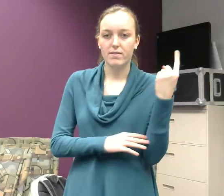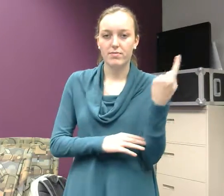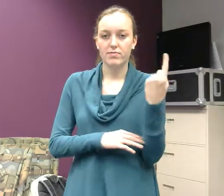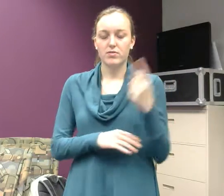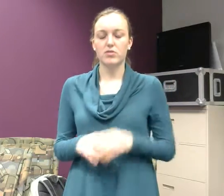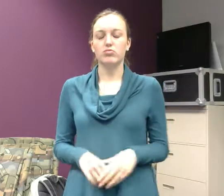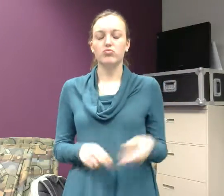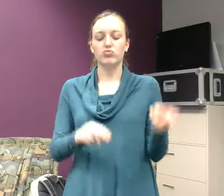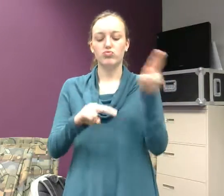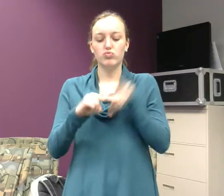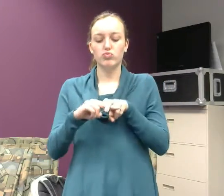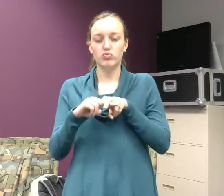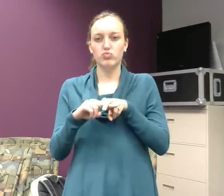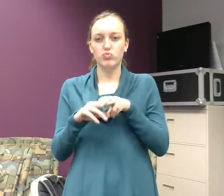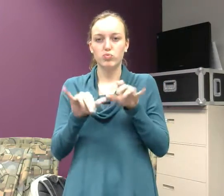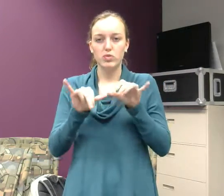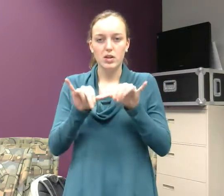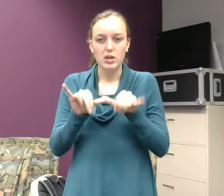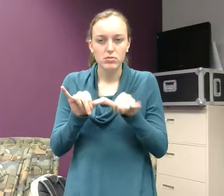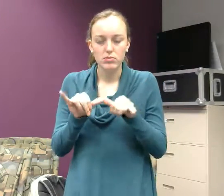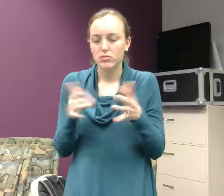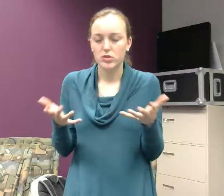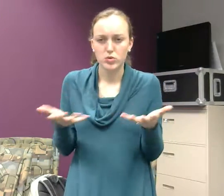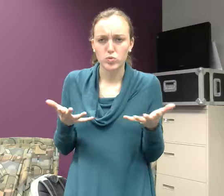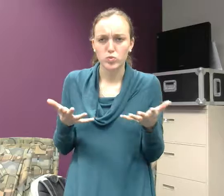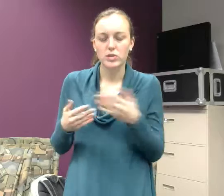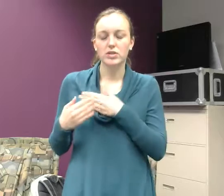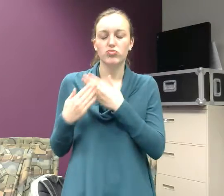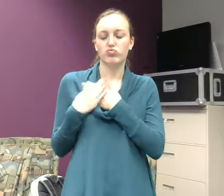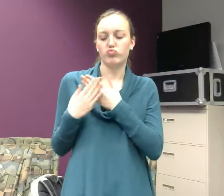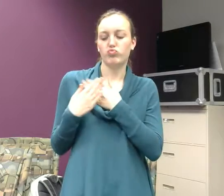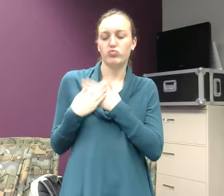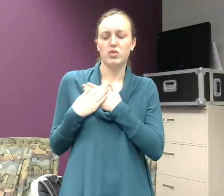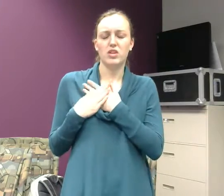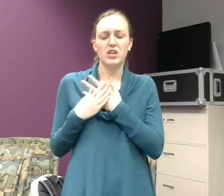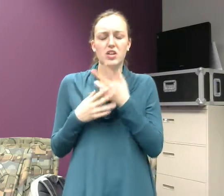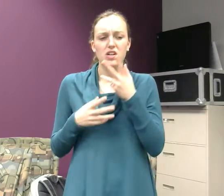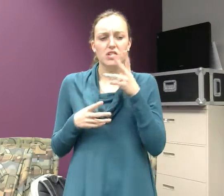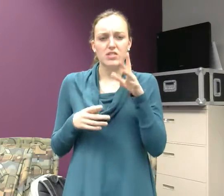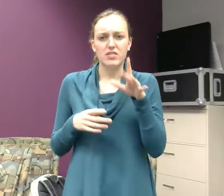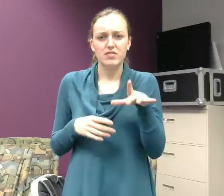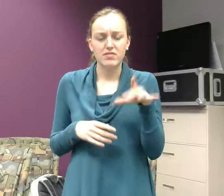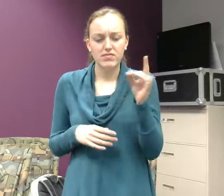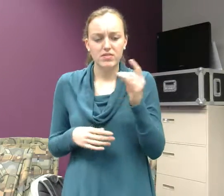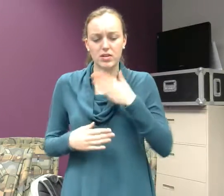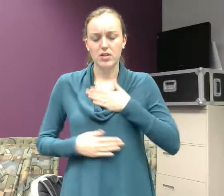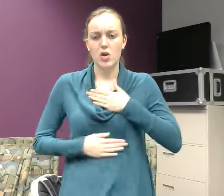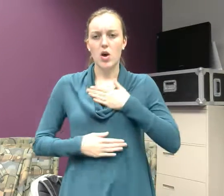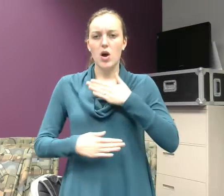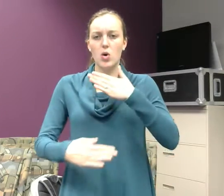minute to see how many times we breathe out, and we'll count those in 1 minute, and we'll put that on a